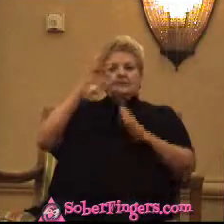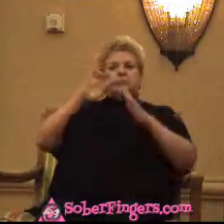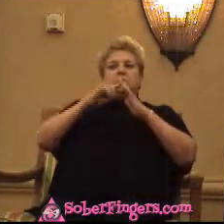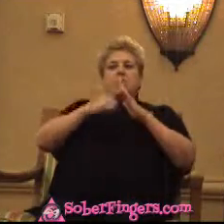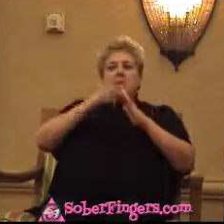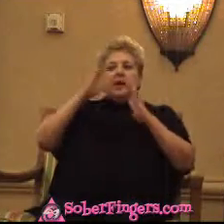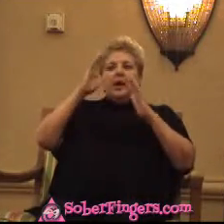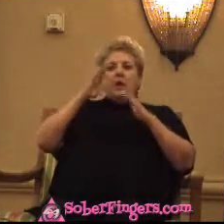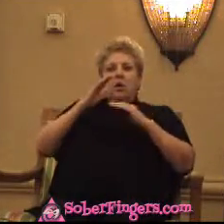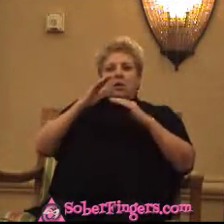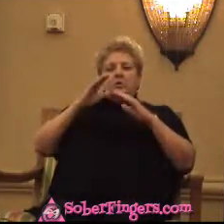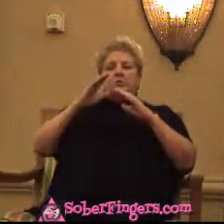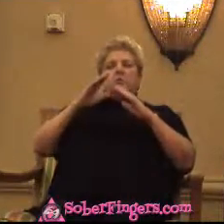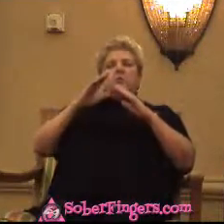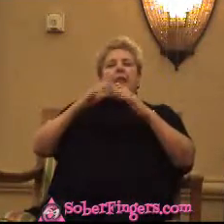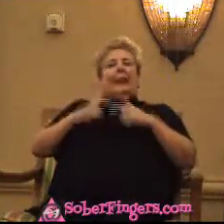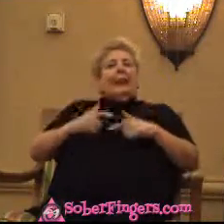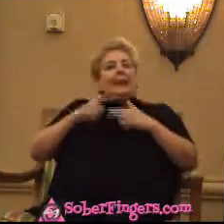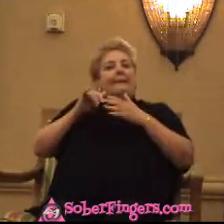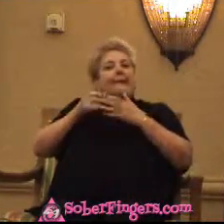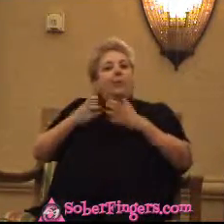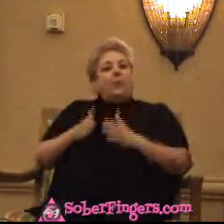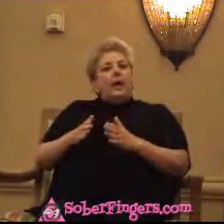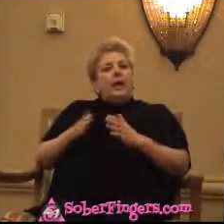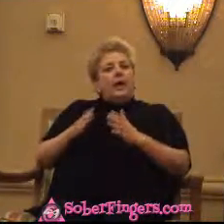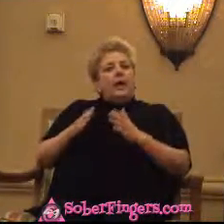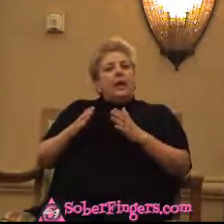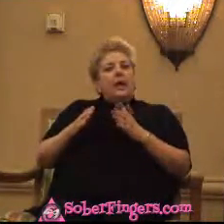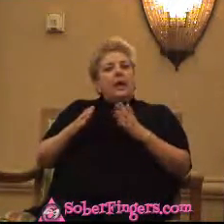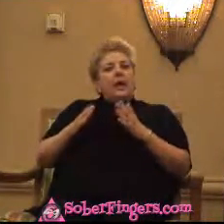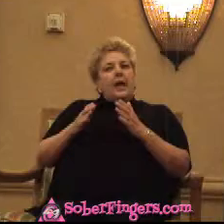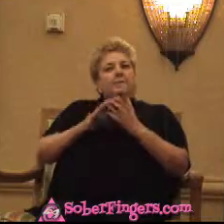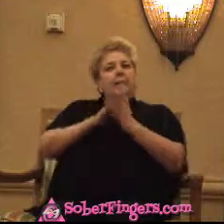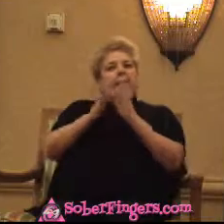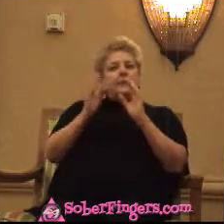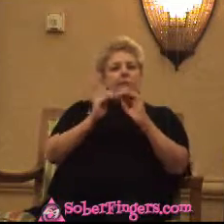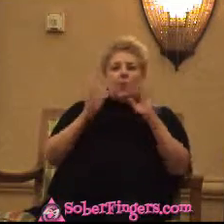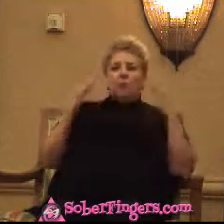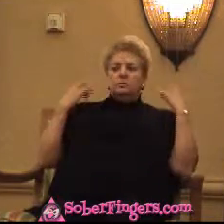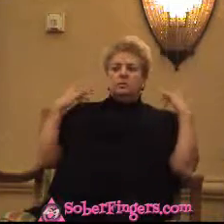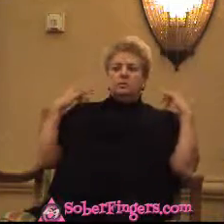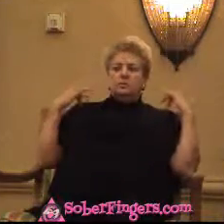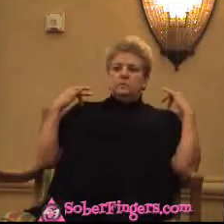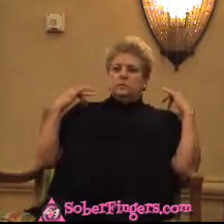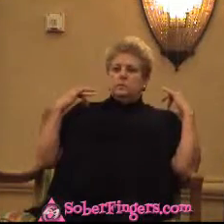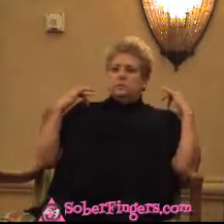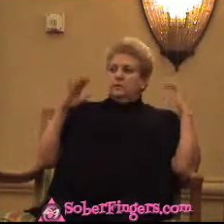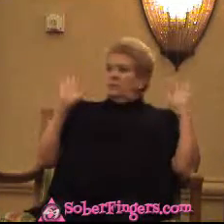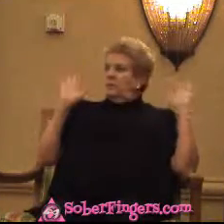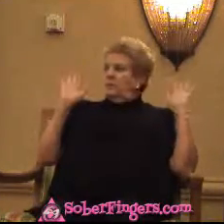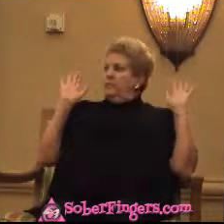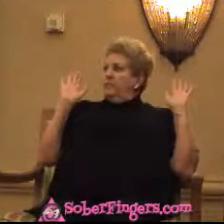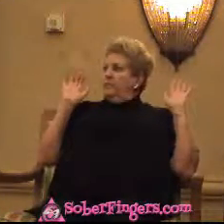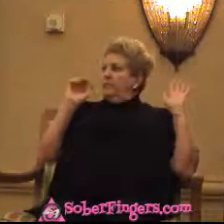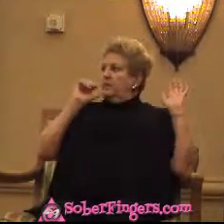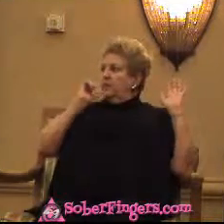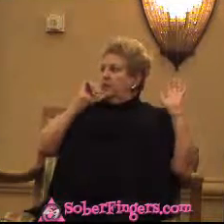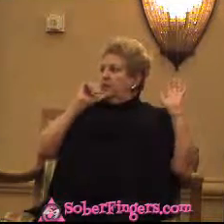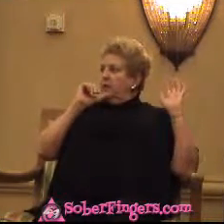them a little bit. And I started leveling those things out to the point now where, I don't have any conflicts. I really don't. We had